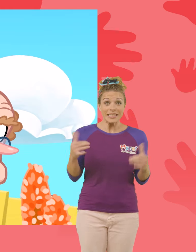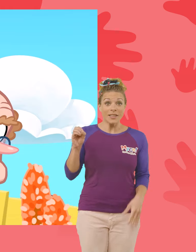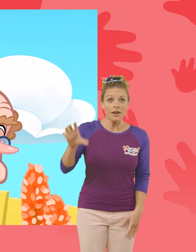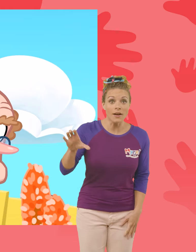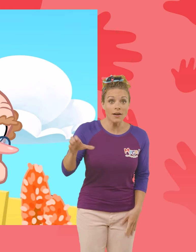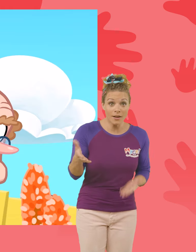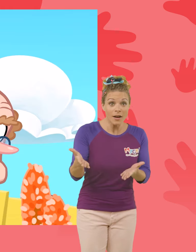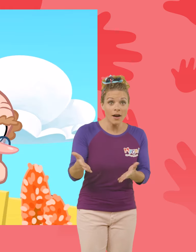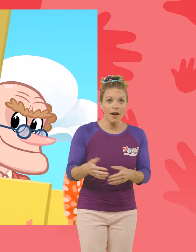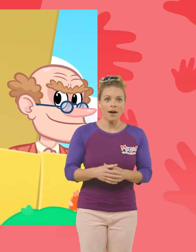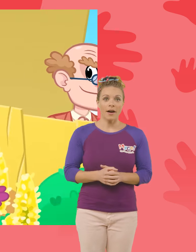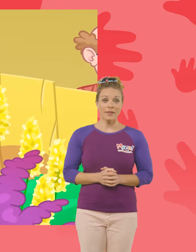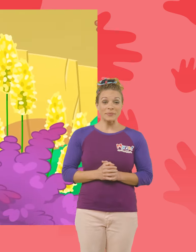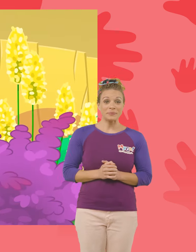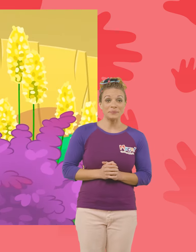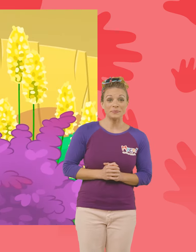Now, Orphle.